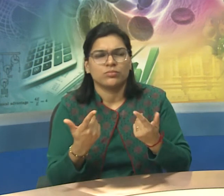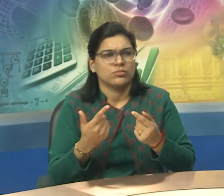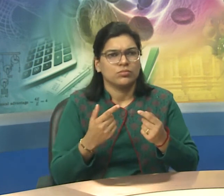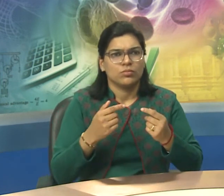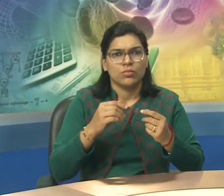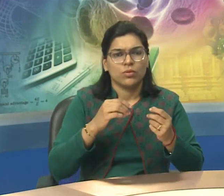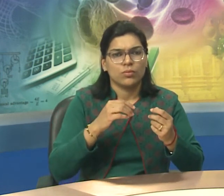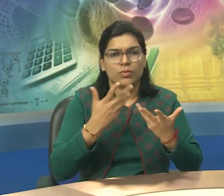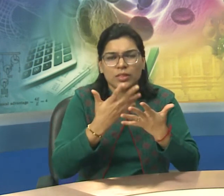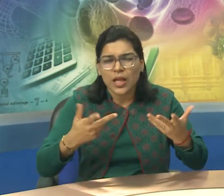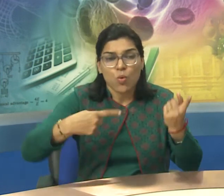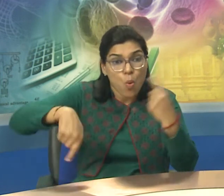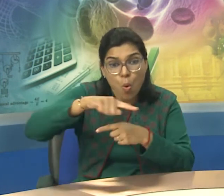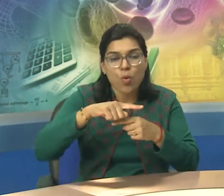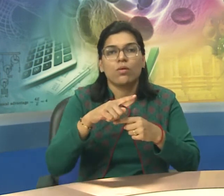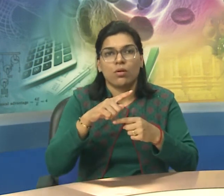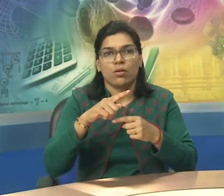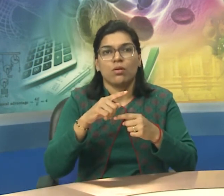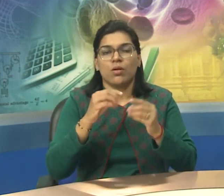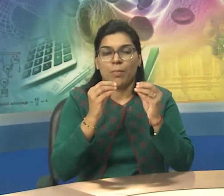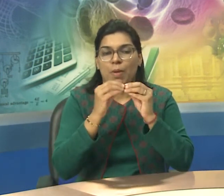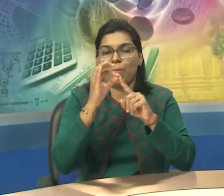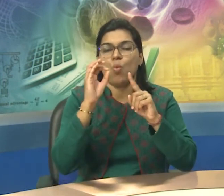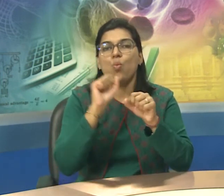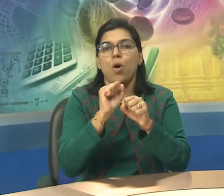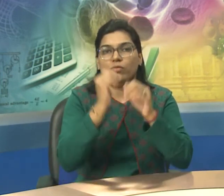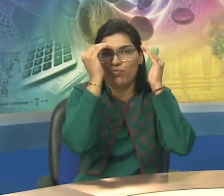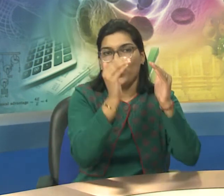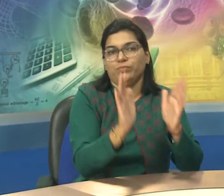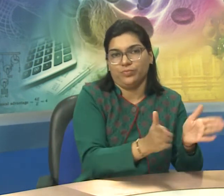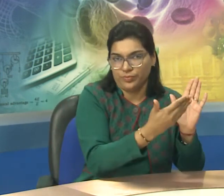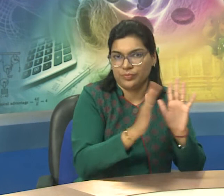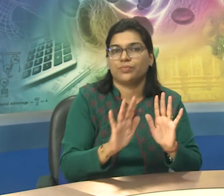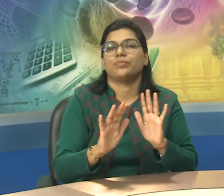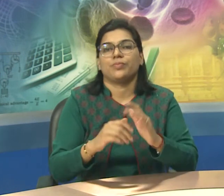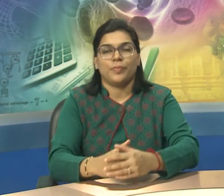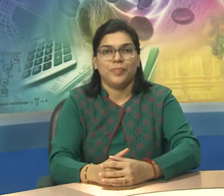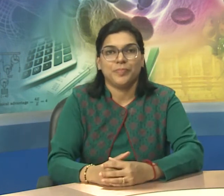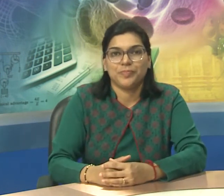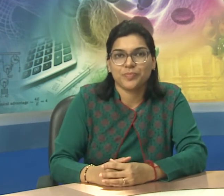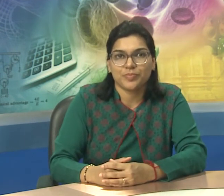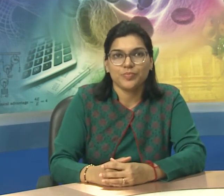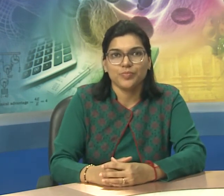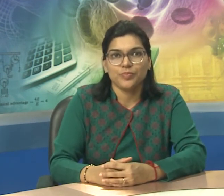BPO industry is more about size, quantity, and competence.